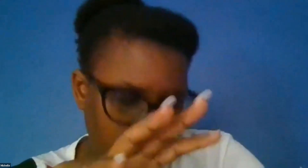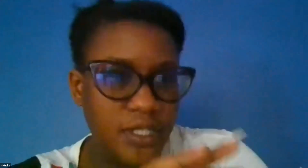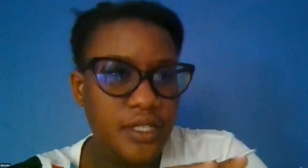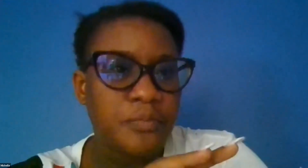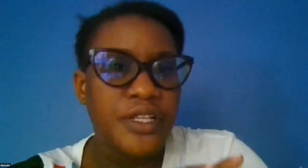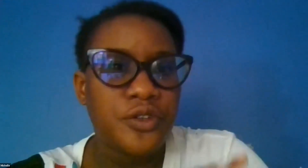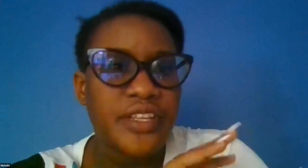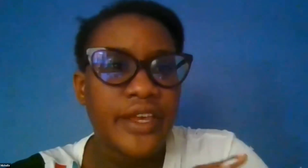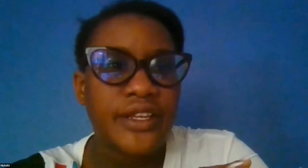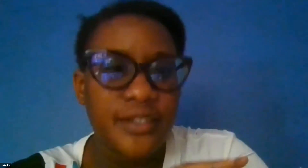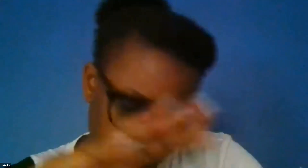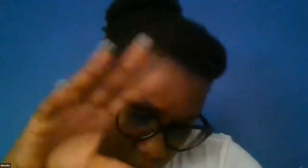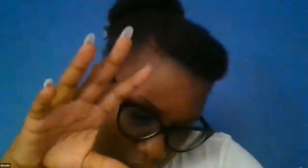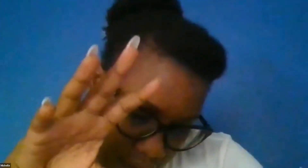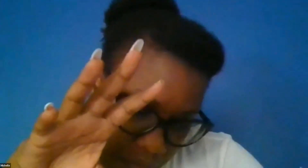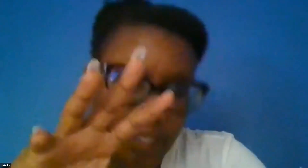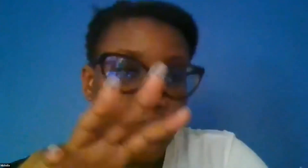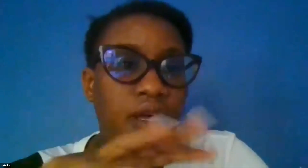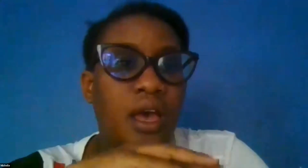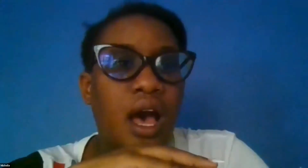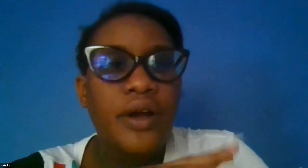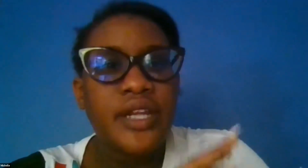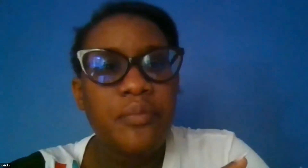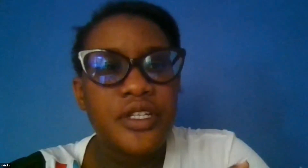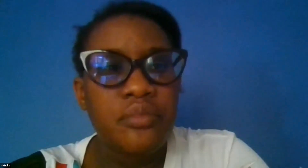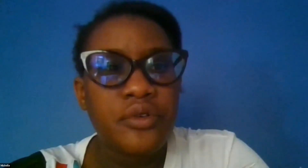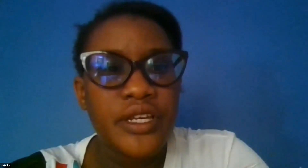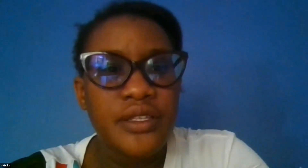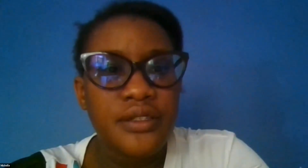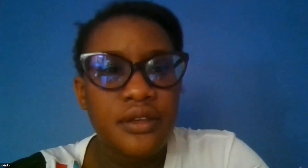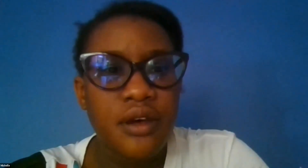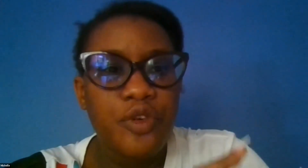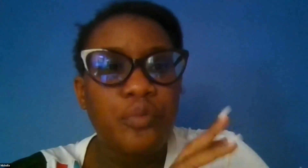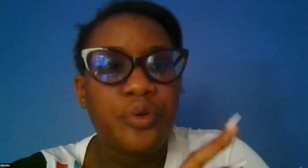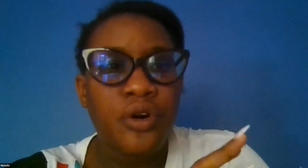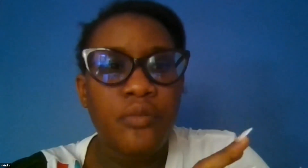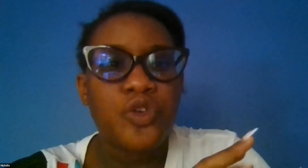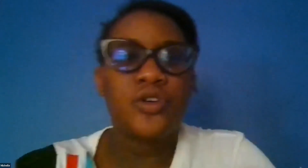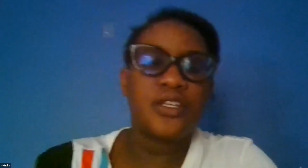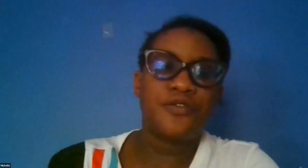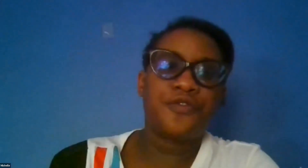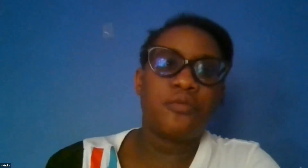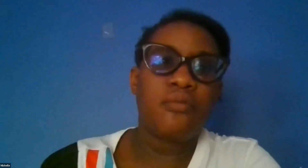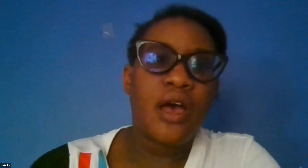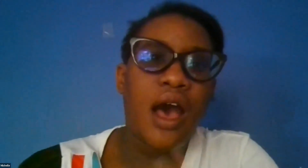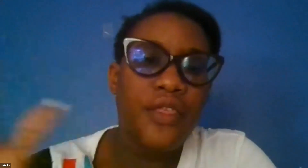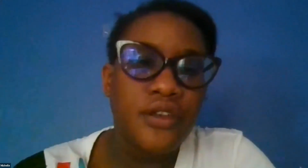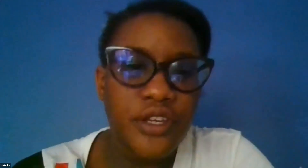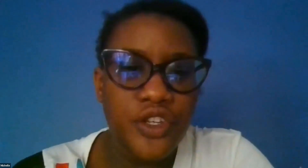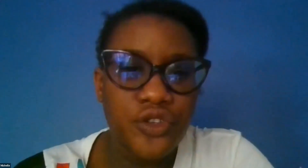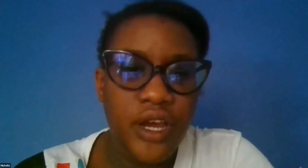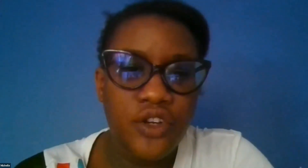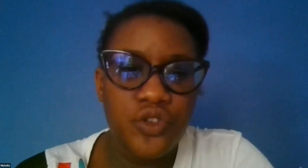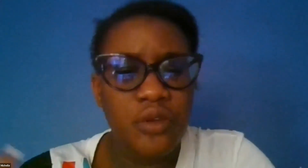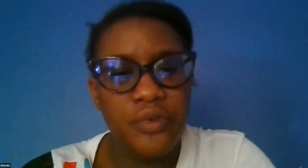current content is based on Kenya's CBC. How adaptable is your program to content from